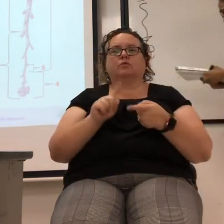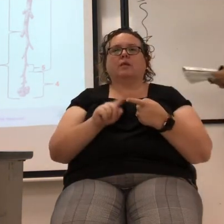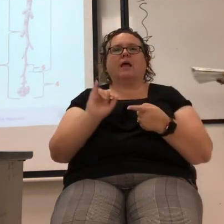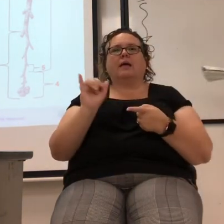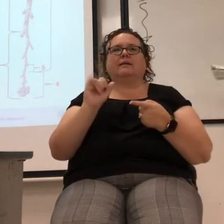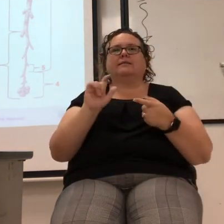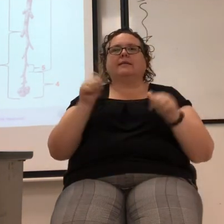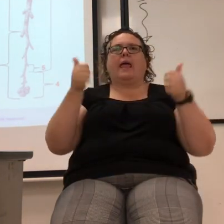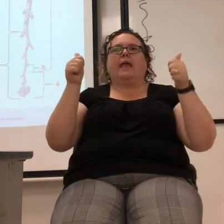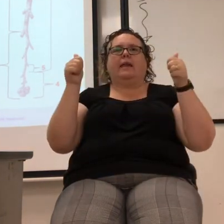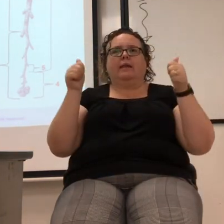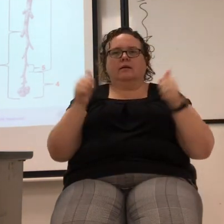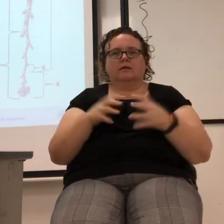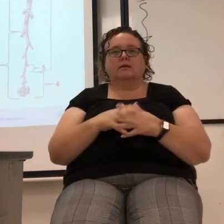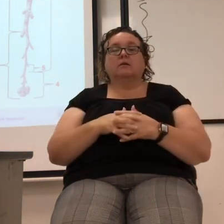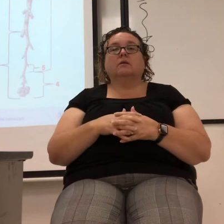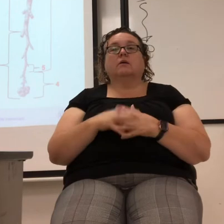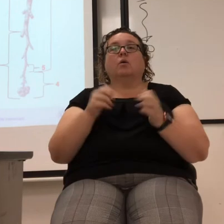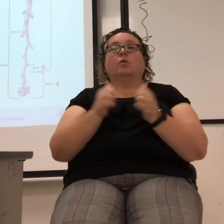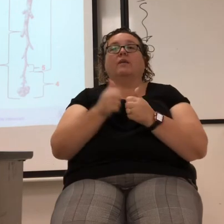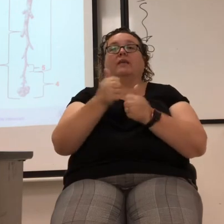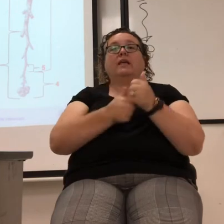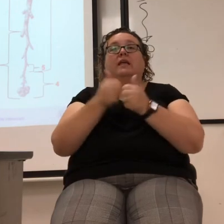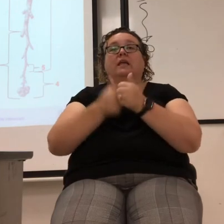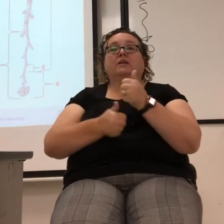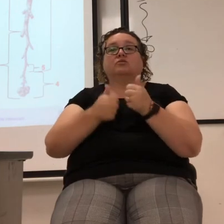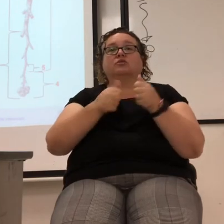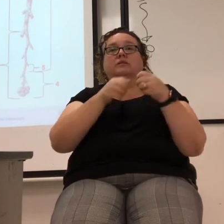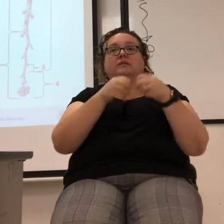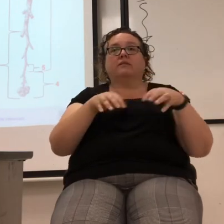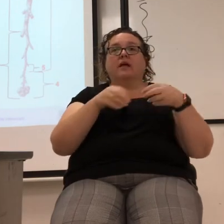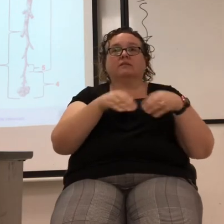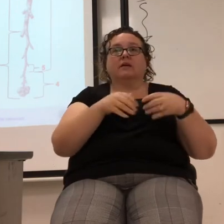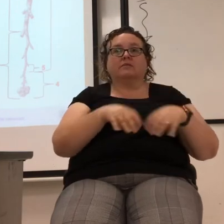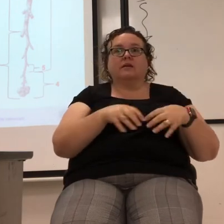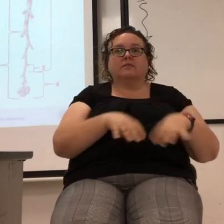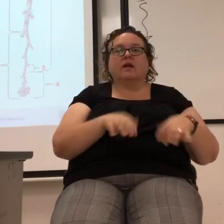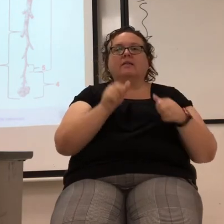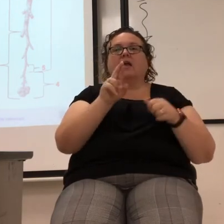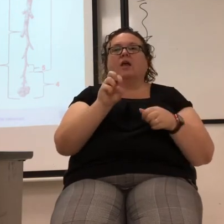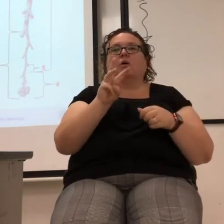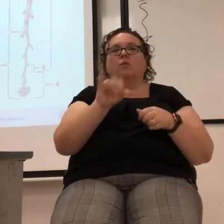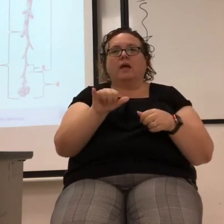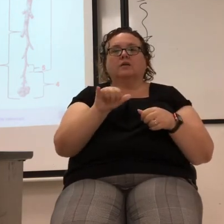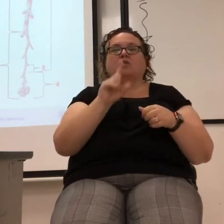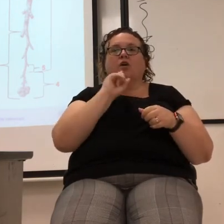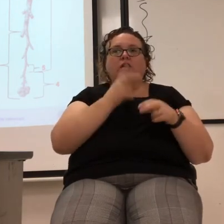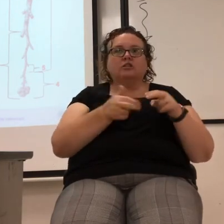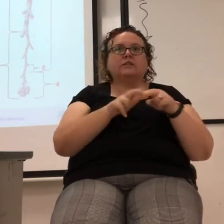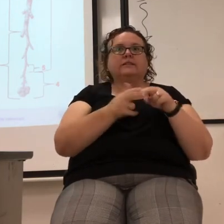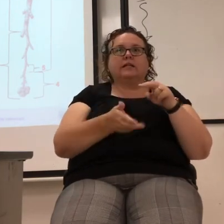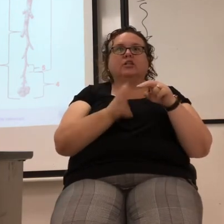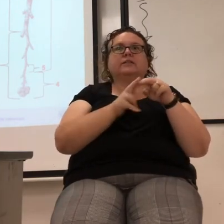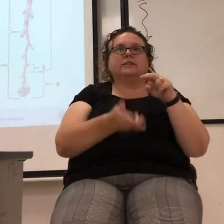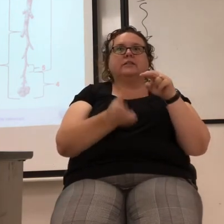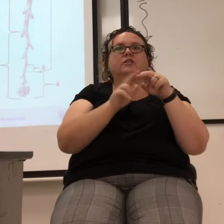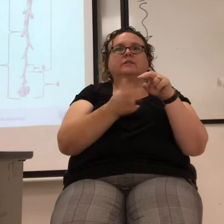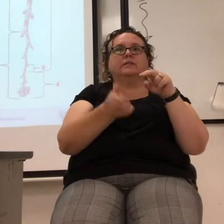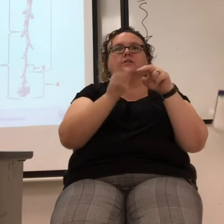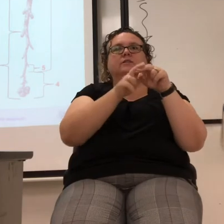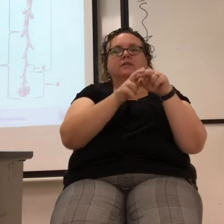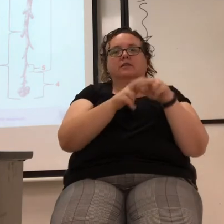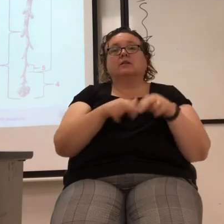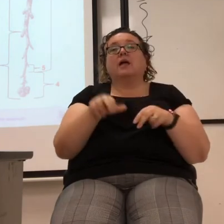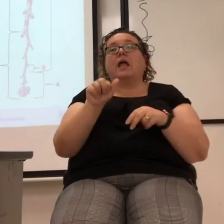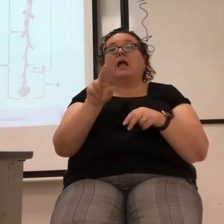okay? With each division now, the airways are increasing and increasing and increasing. And